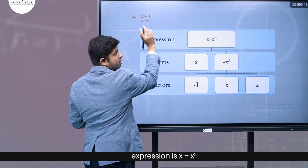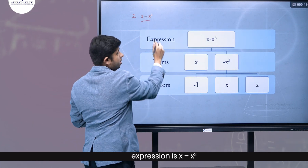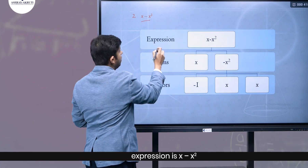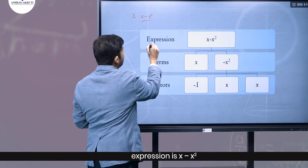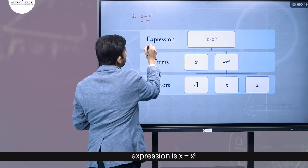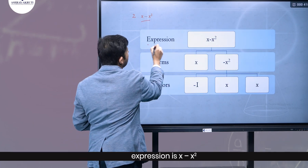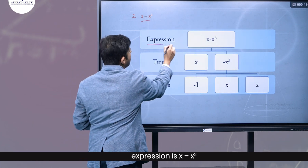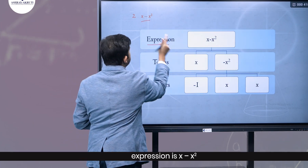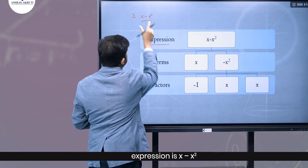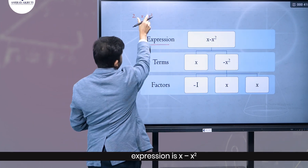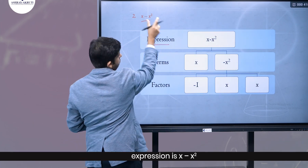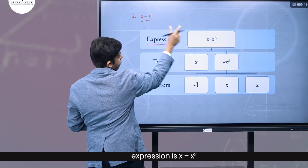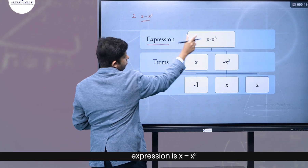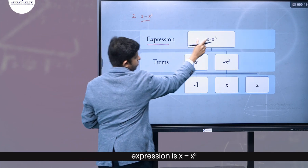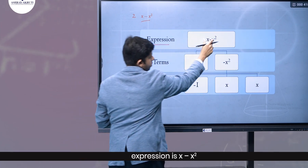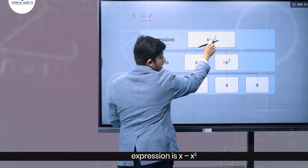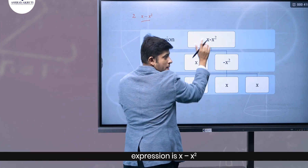Expression is x minus x square.